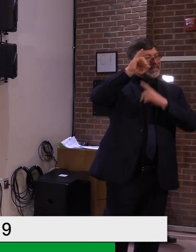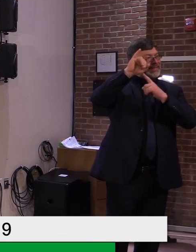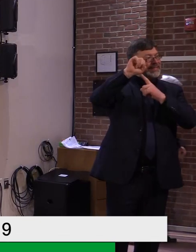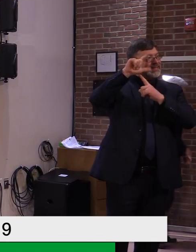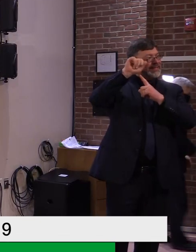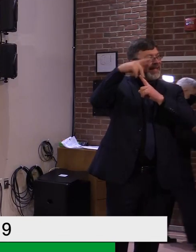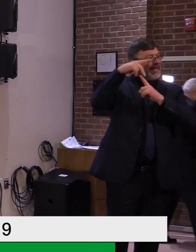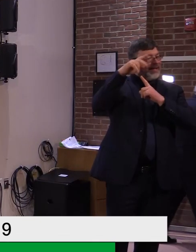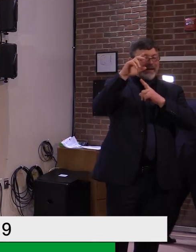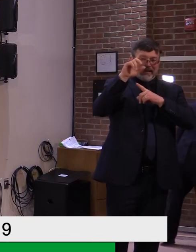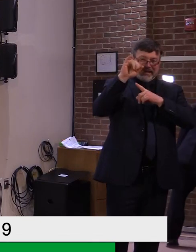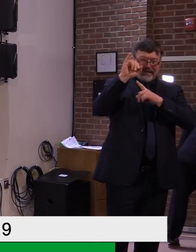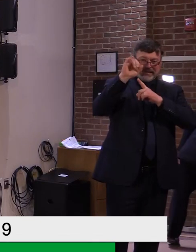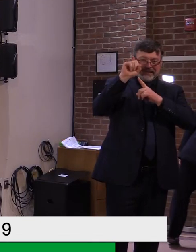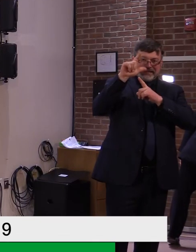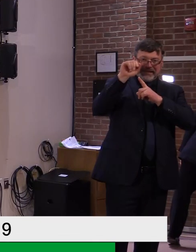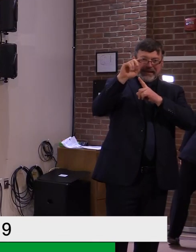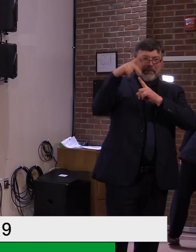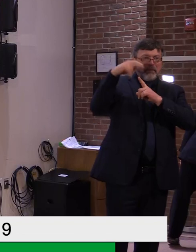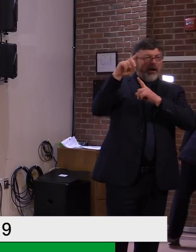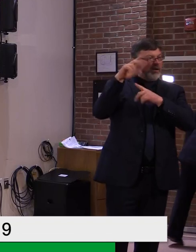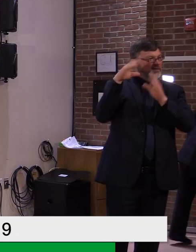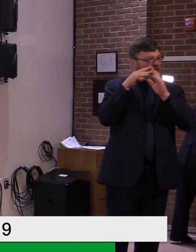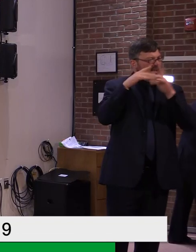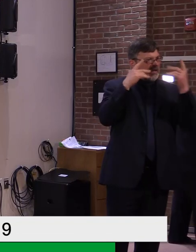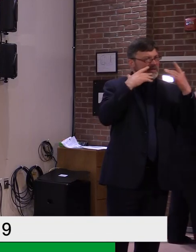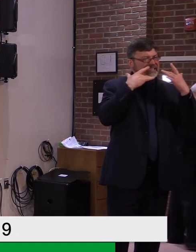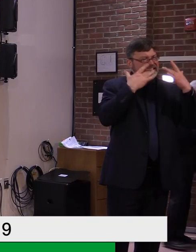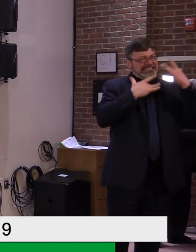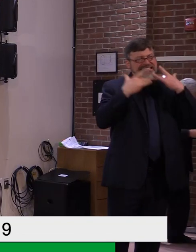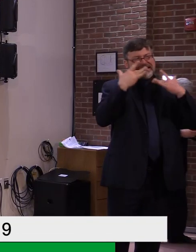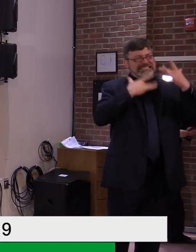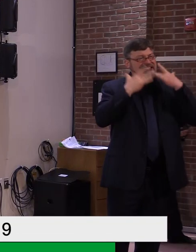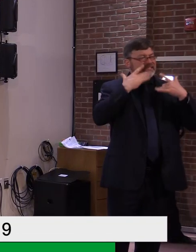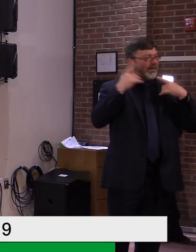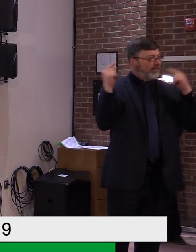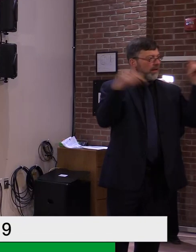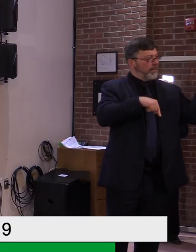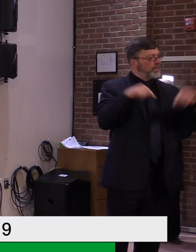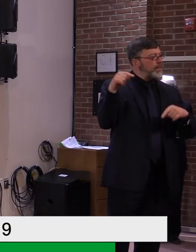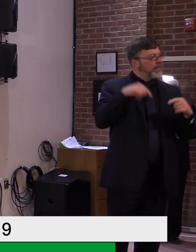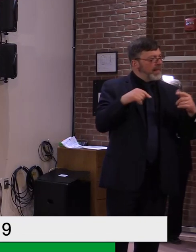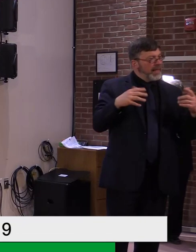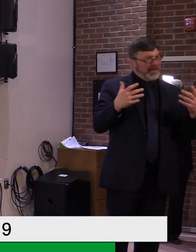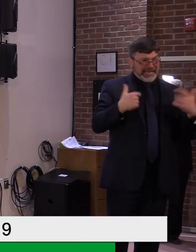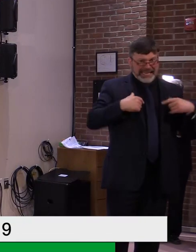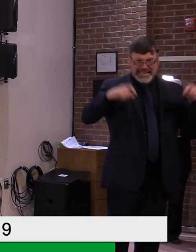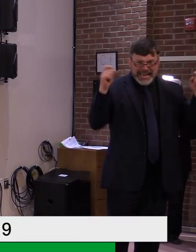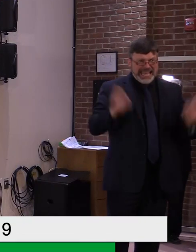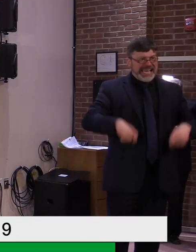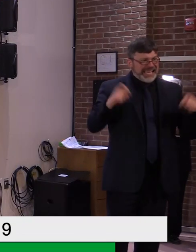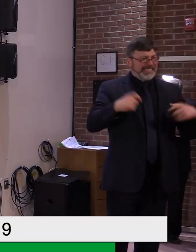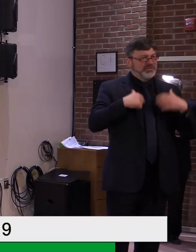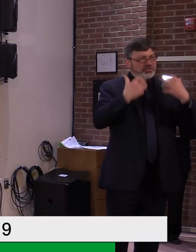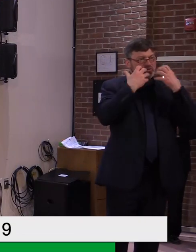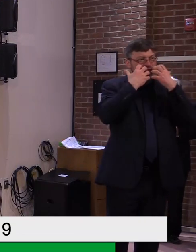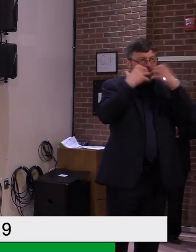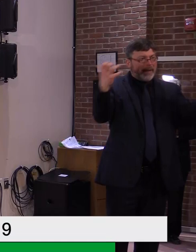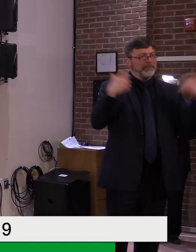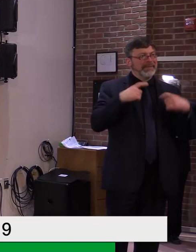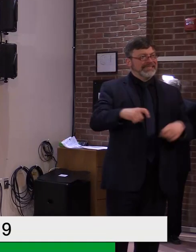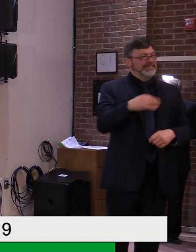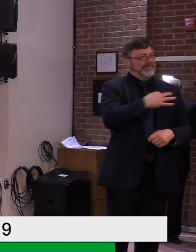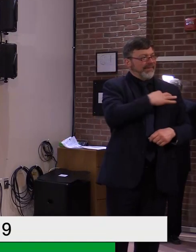get employees in there to do the work. Yeah, no, I understand. And I just want to remind everyone